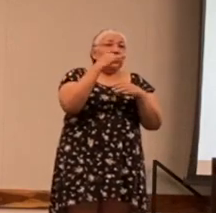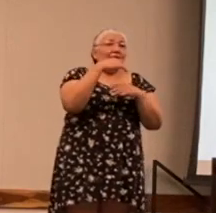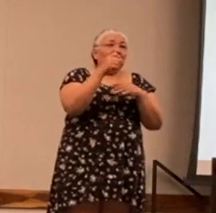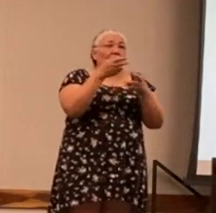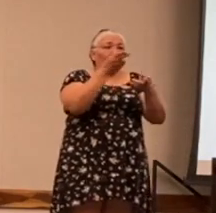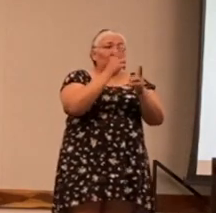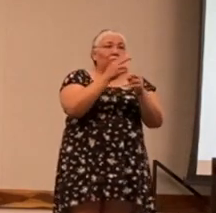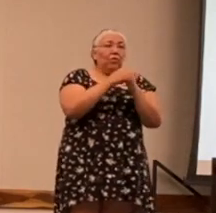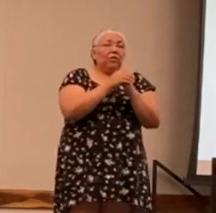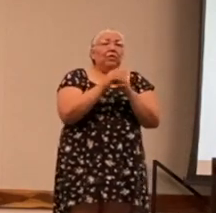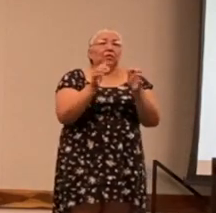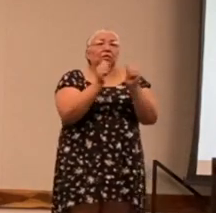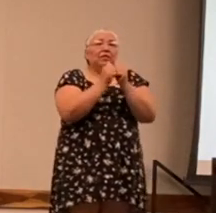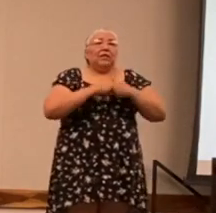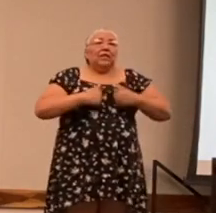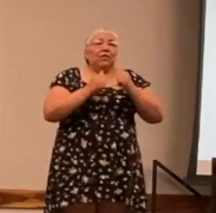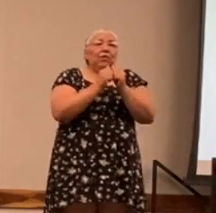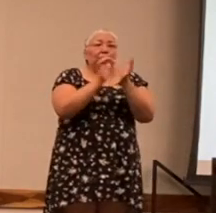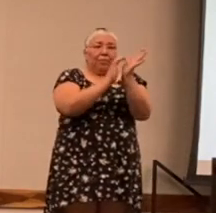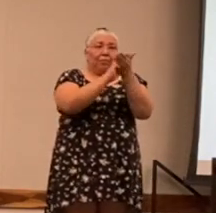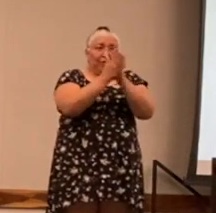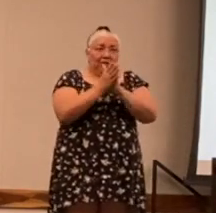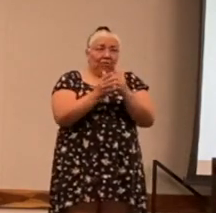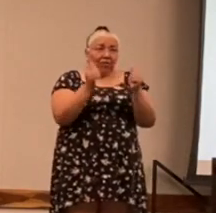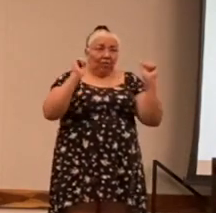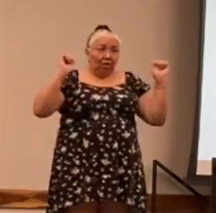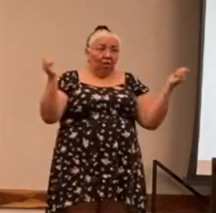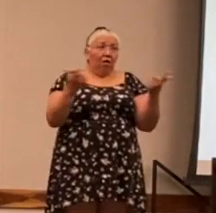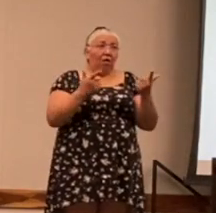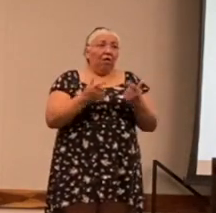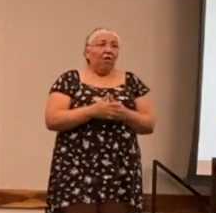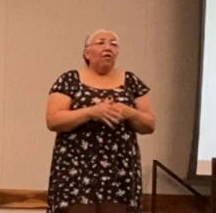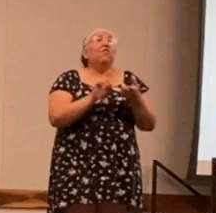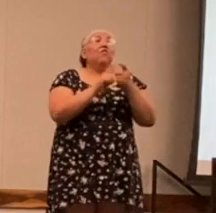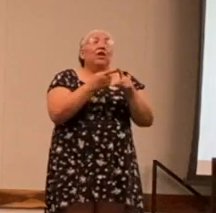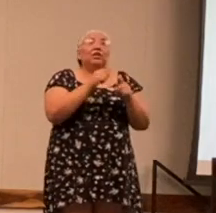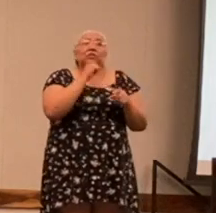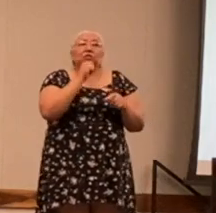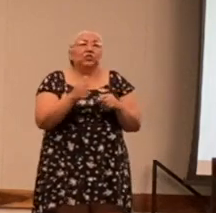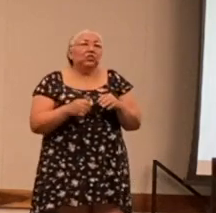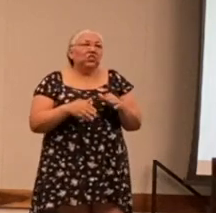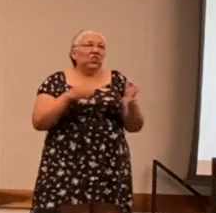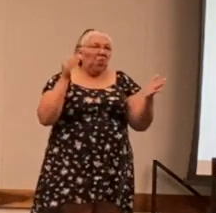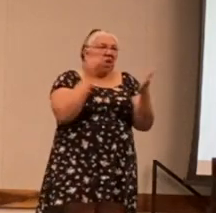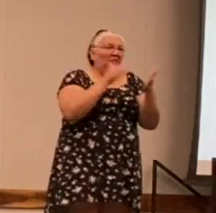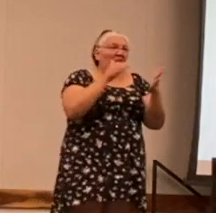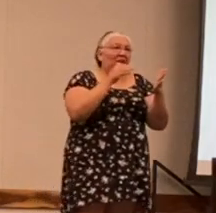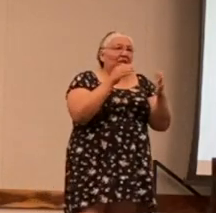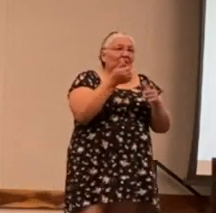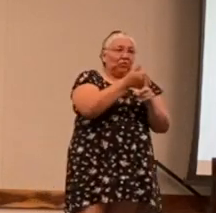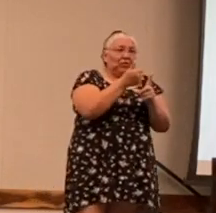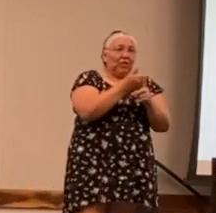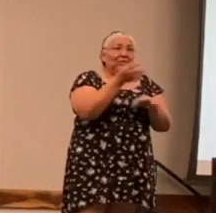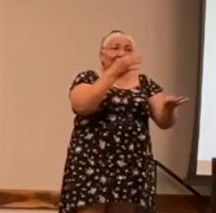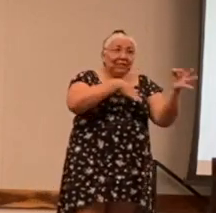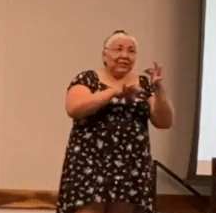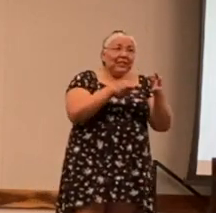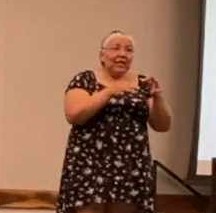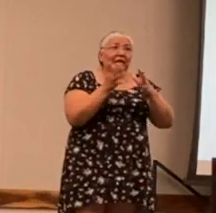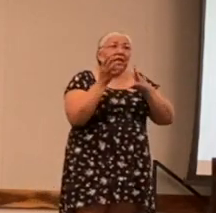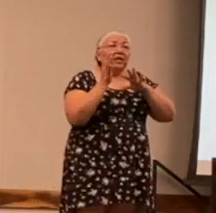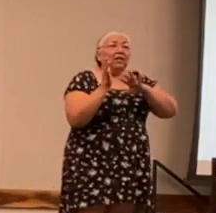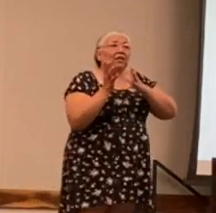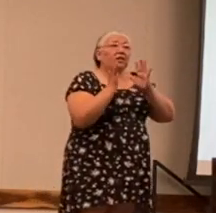everyone. Friends, do not avenge yourselves. Instead, leave room for God's wrath. Because it is written, vengeance belongs